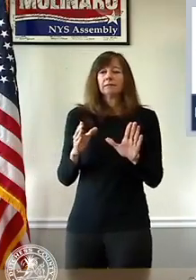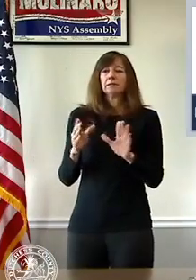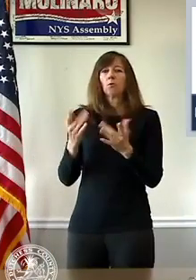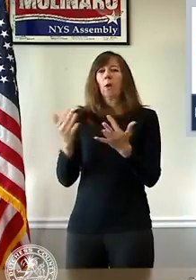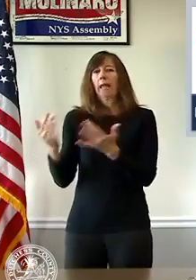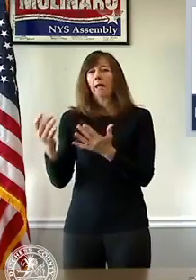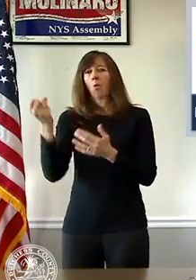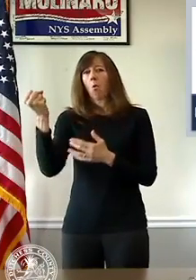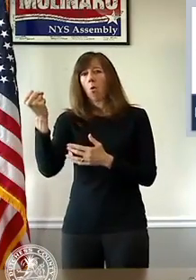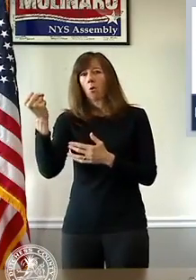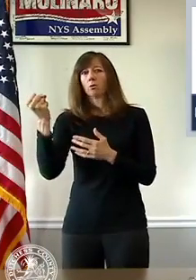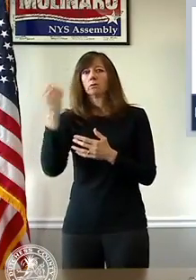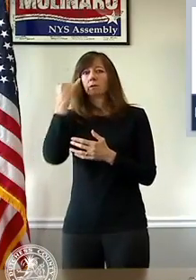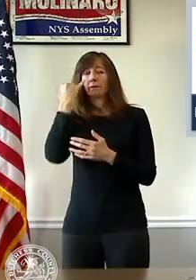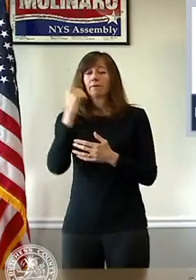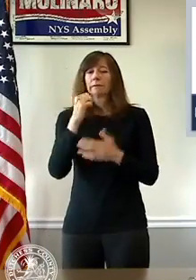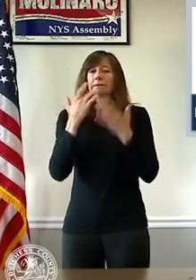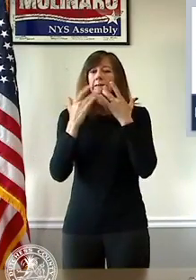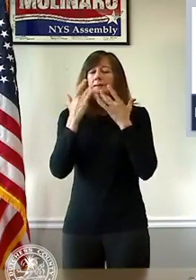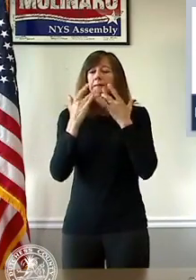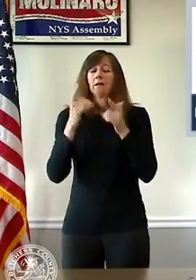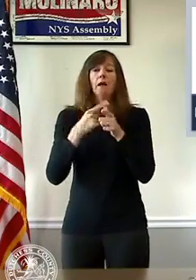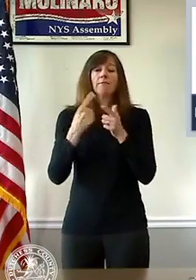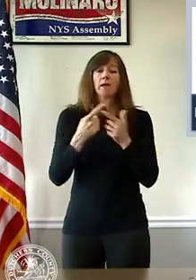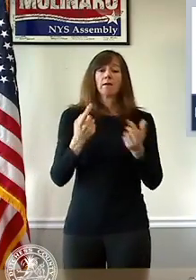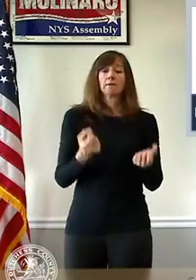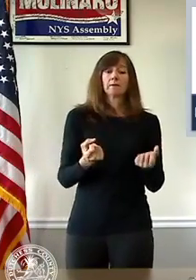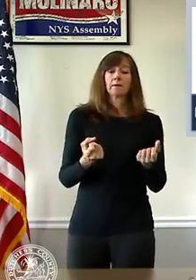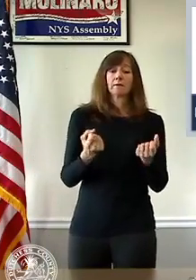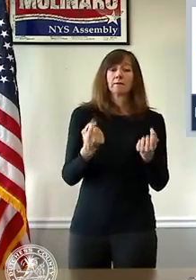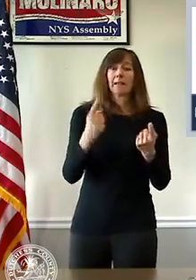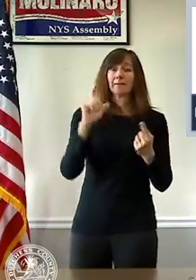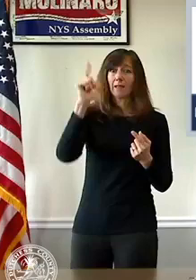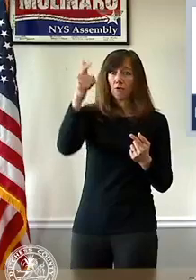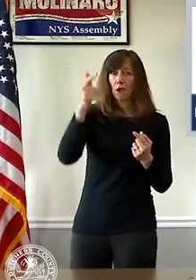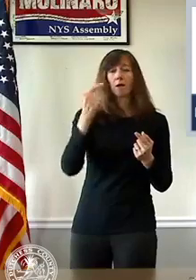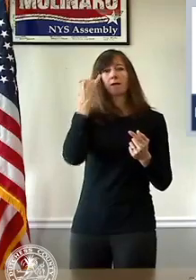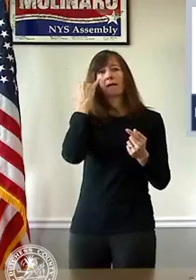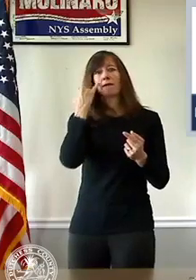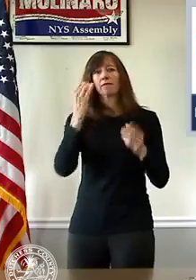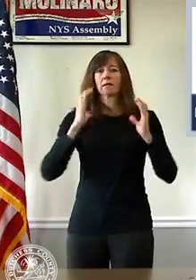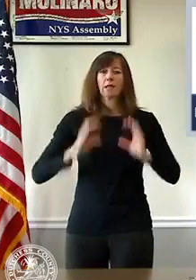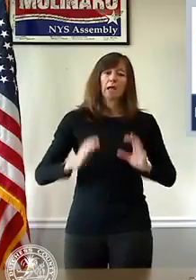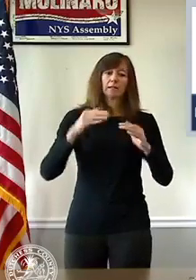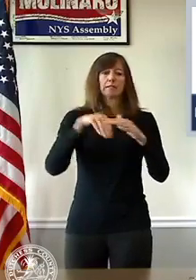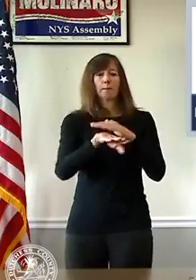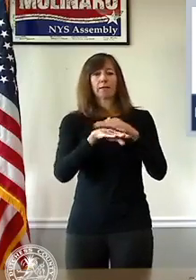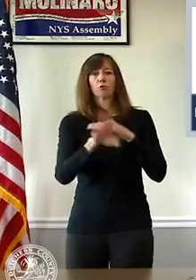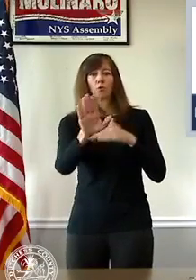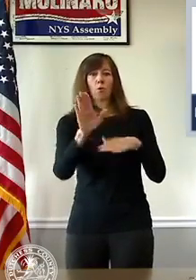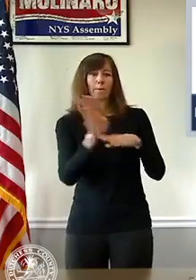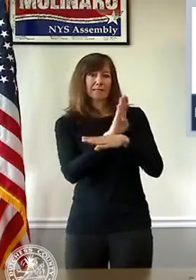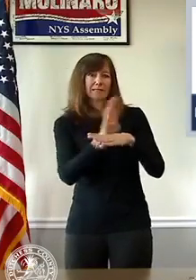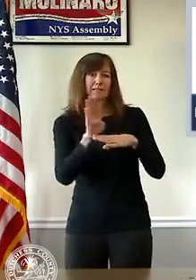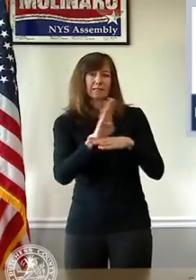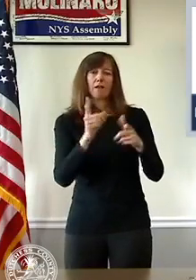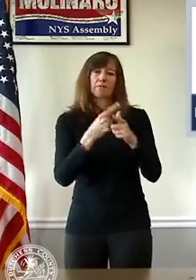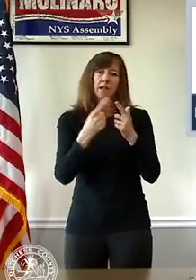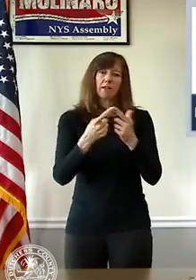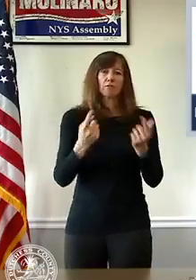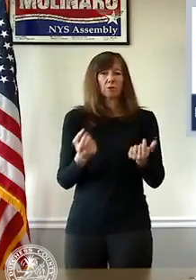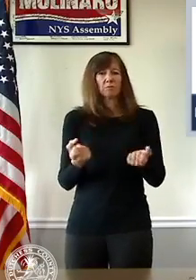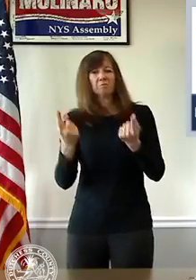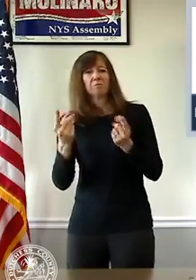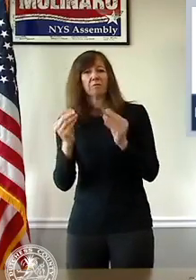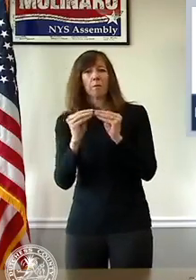and customers and clients and others start to come into that business, then I would start to expand your commitment to some of those services. So instead